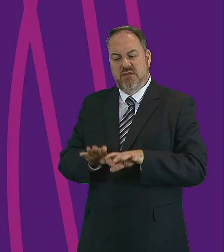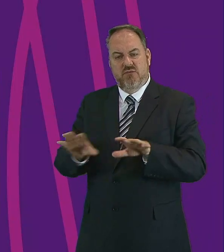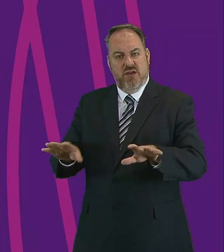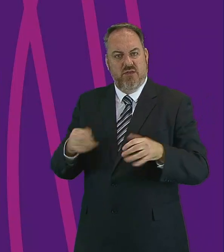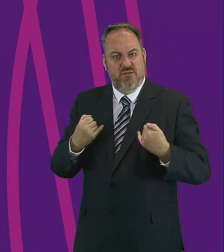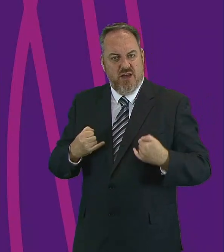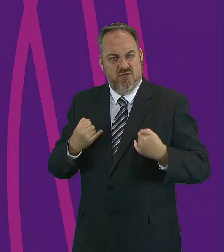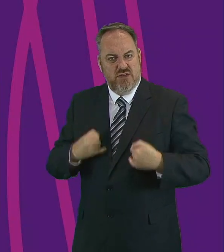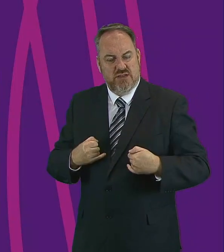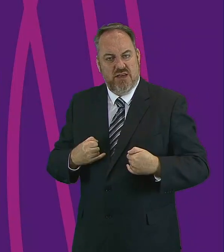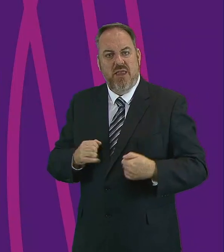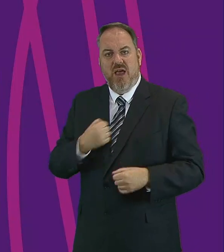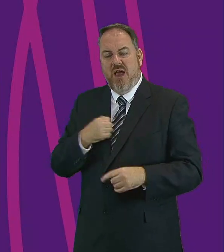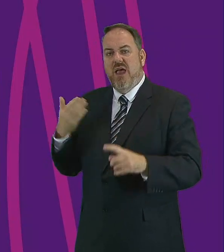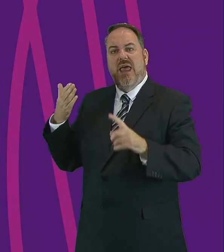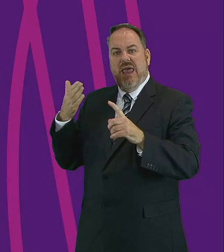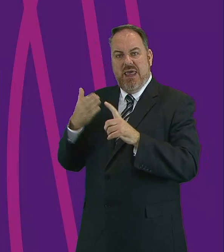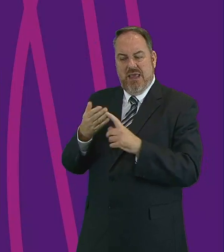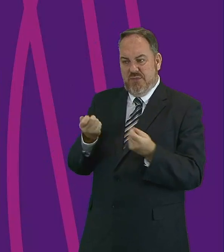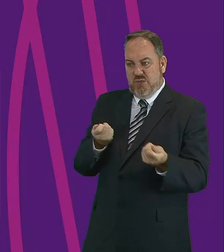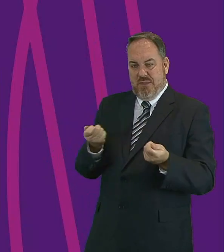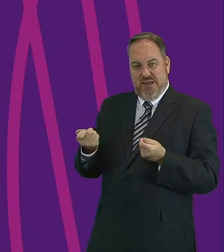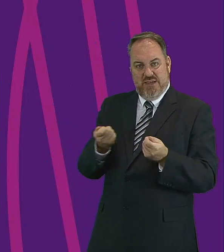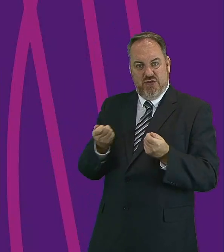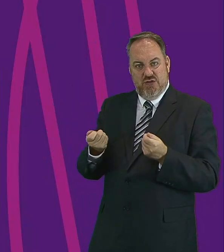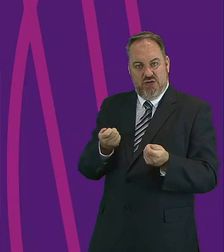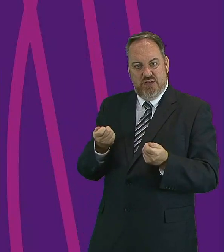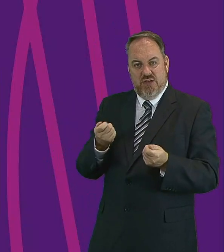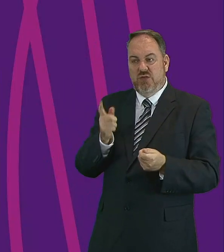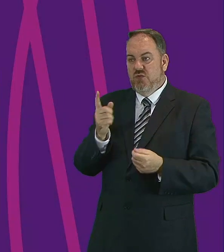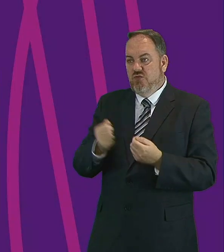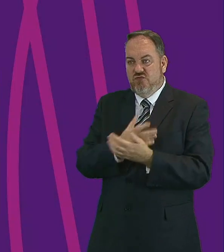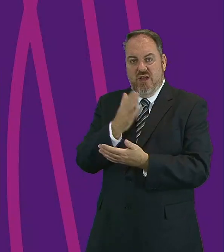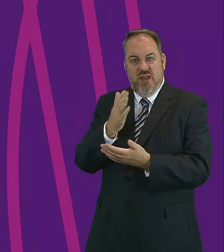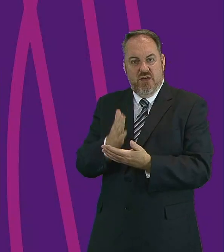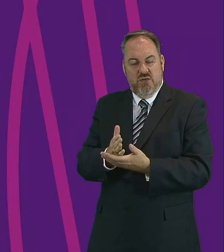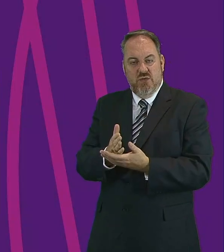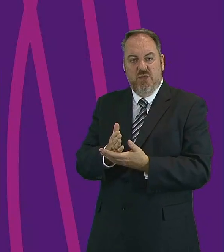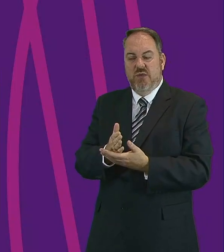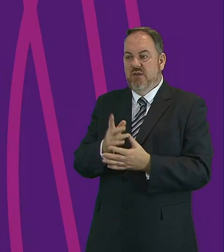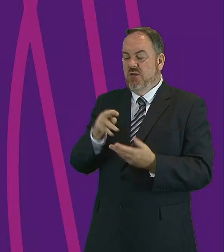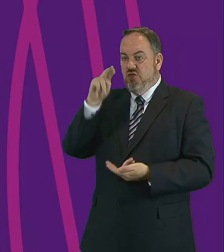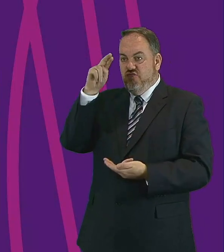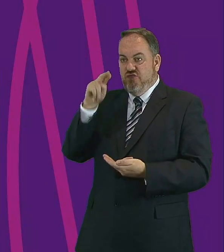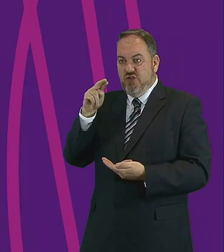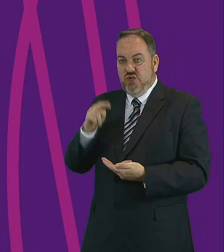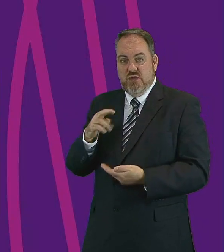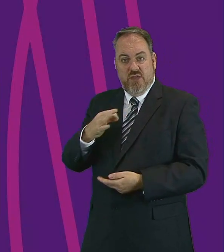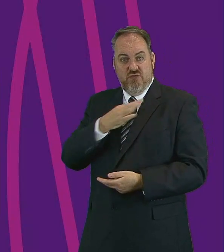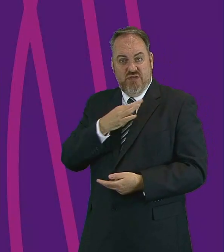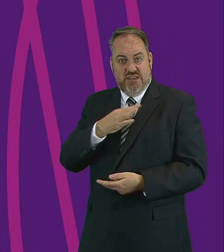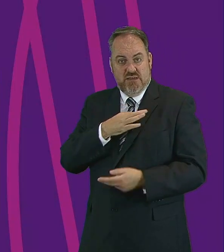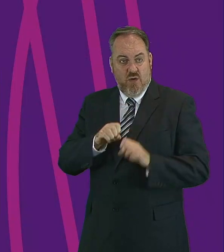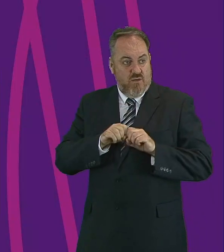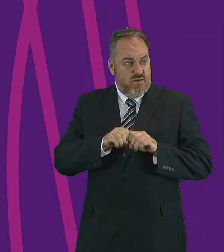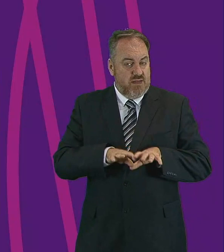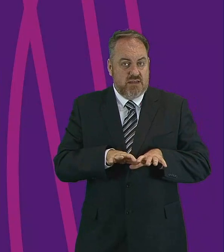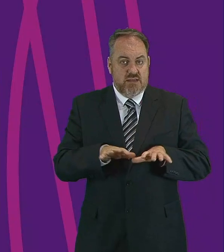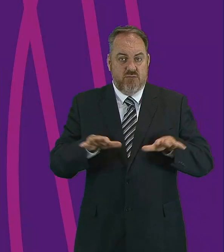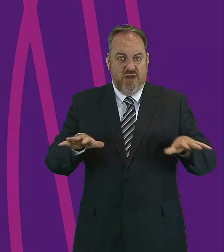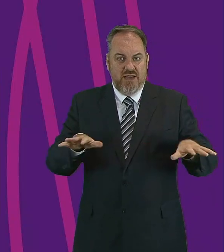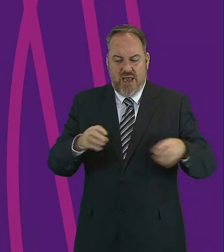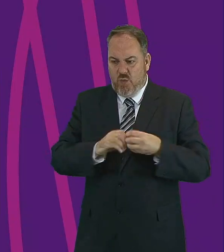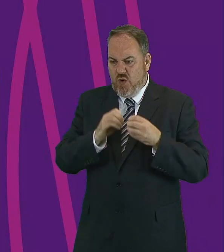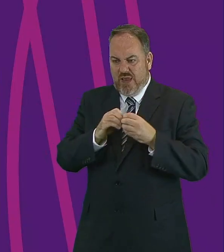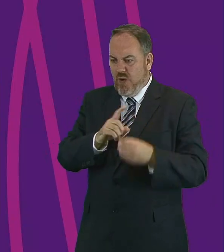as effectively targeted as possible to get to the heart of where we think the risk of transmission is coming from. And